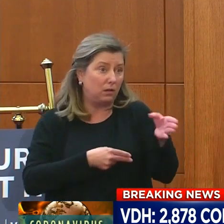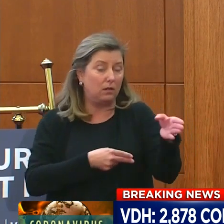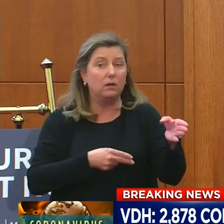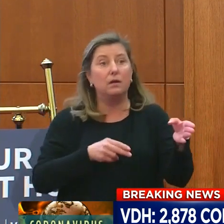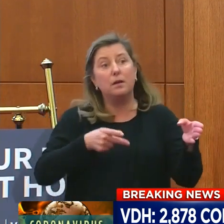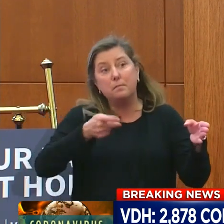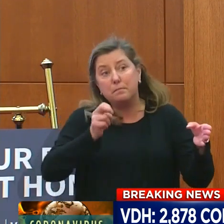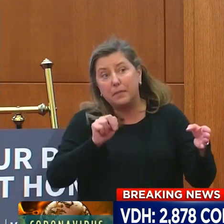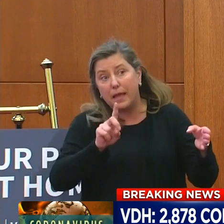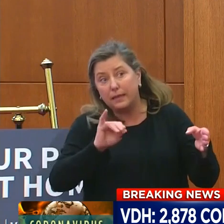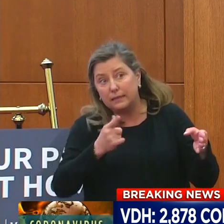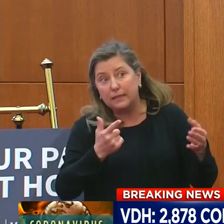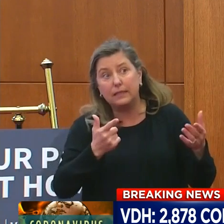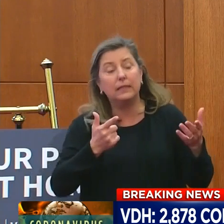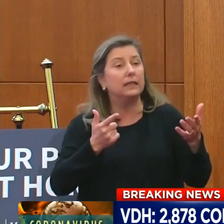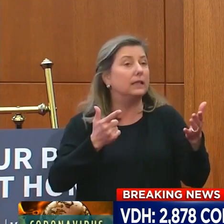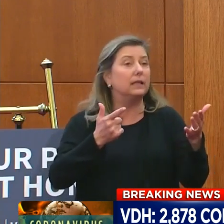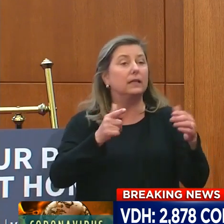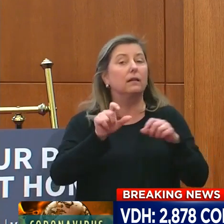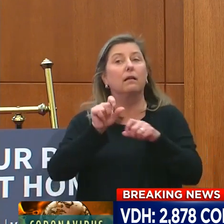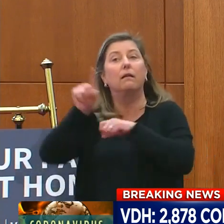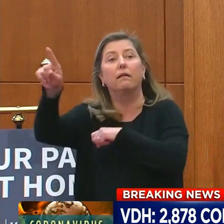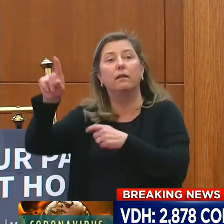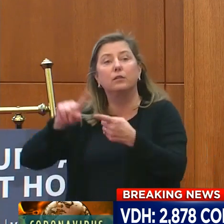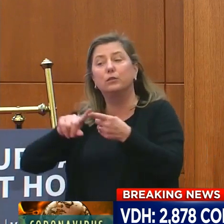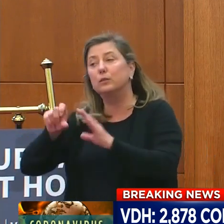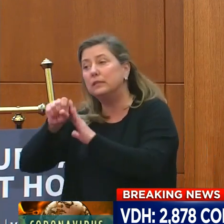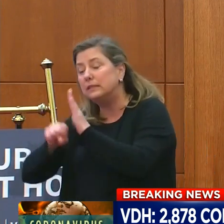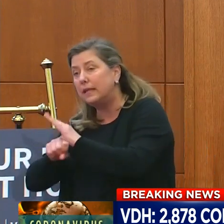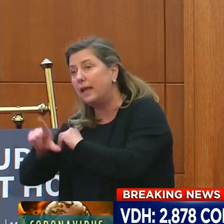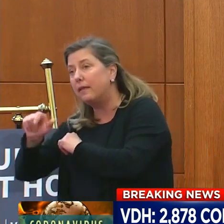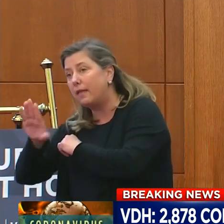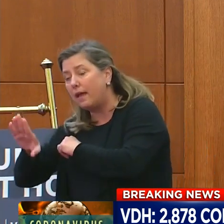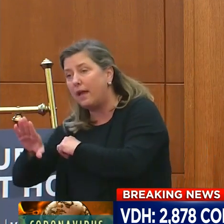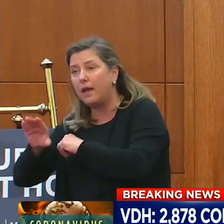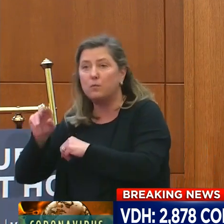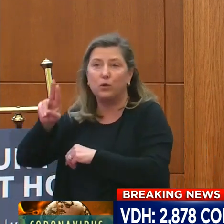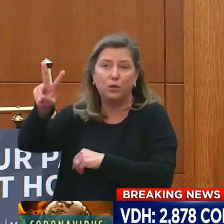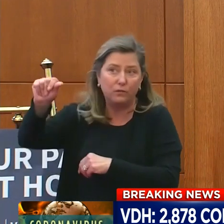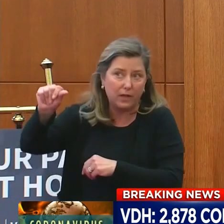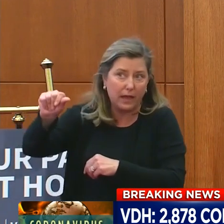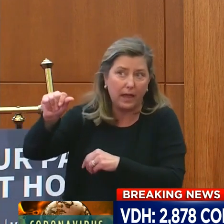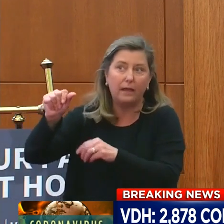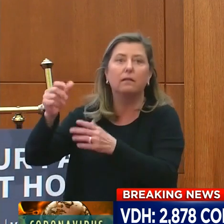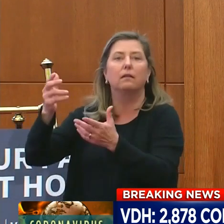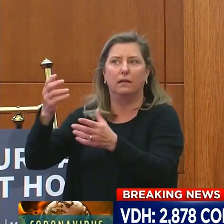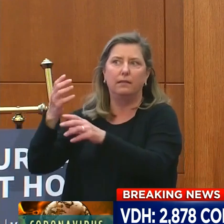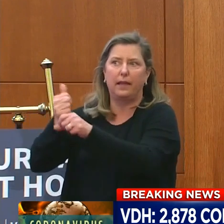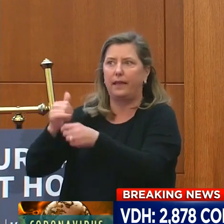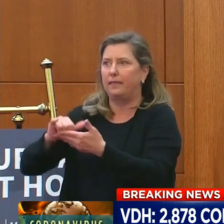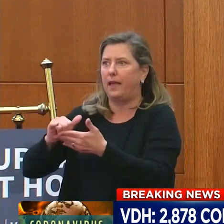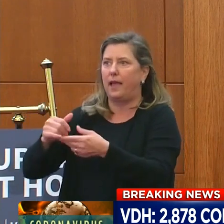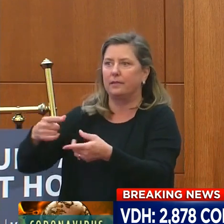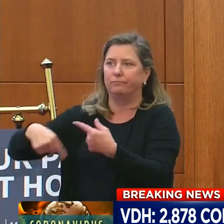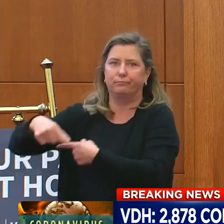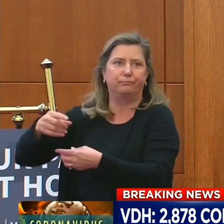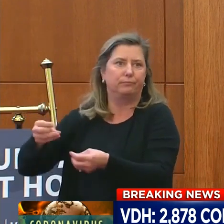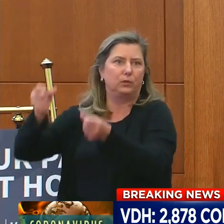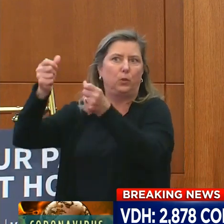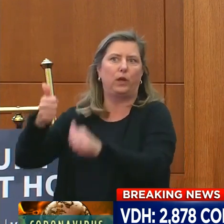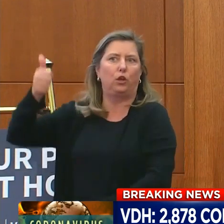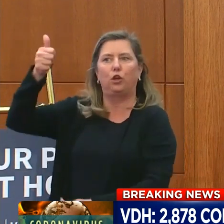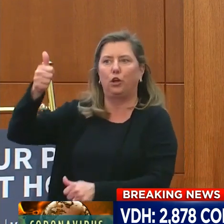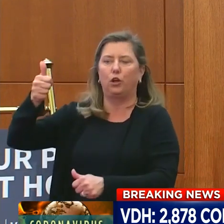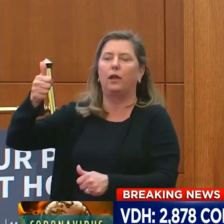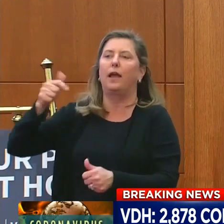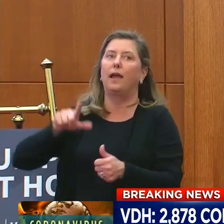lab or to UVA, and they get it back in a day or a day and a half, and they're able to turn down the amount of personal protective